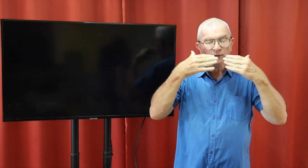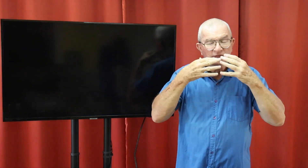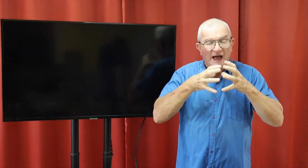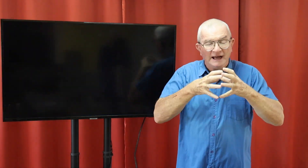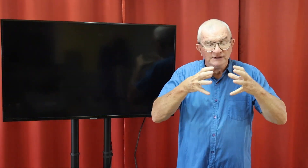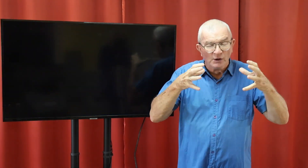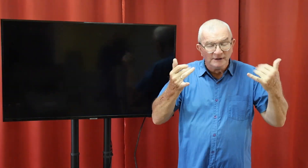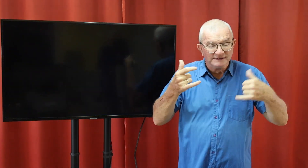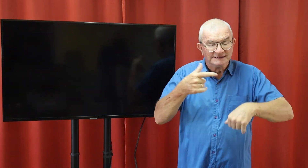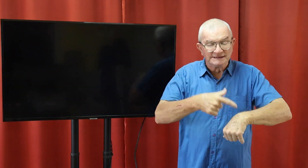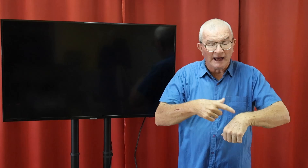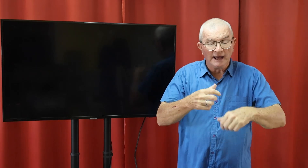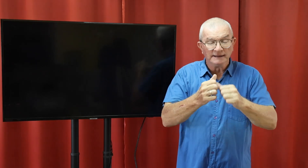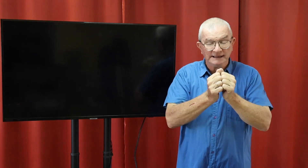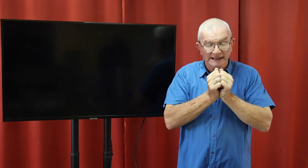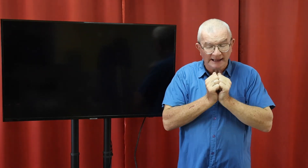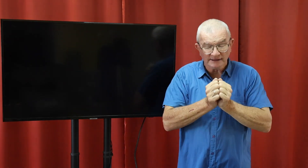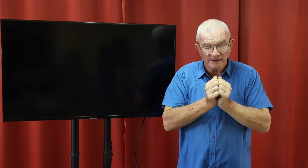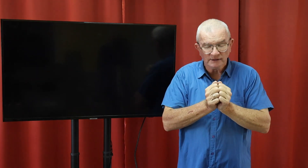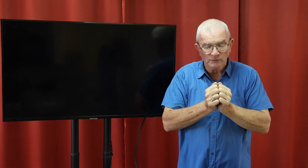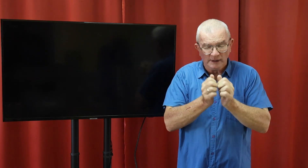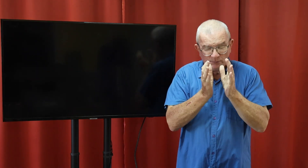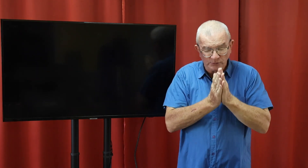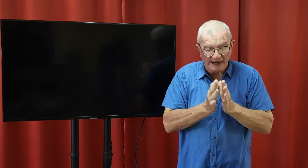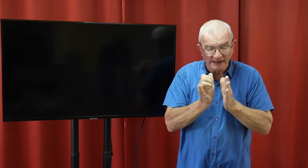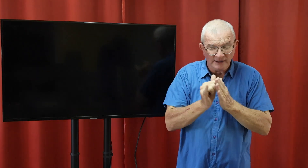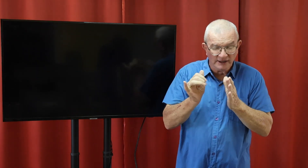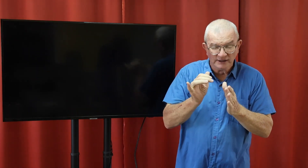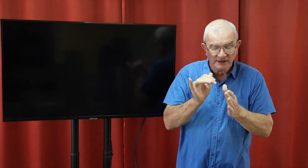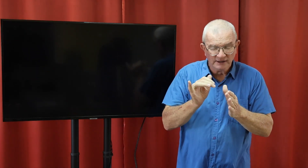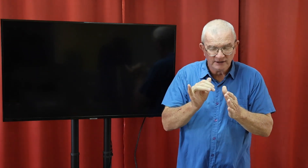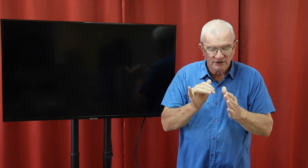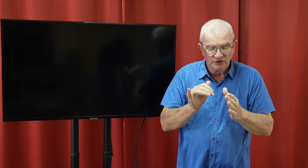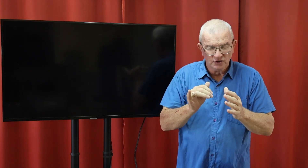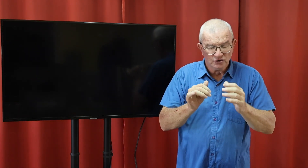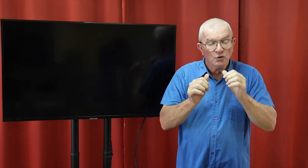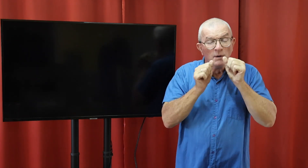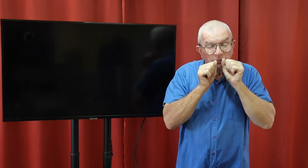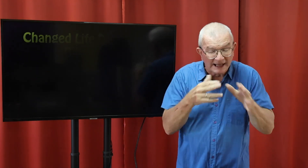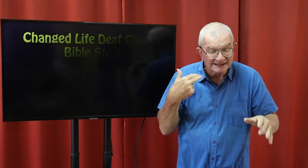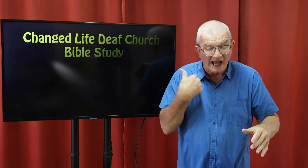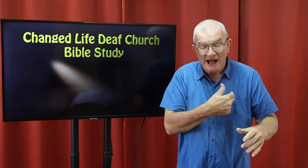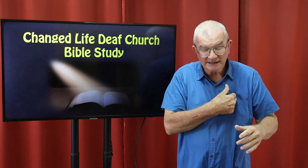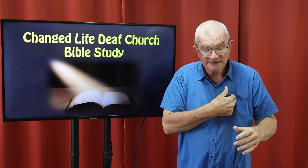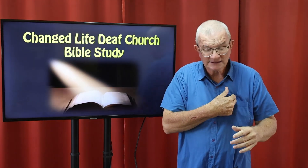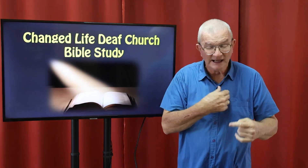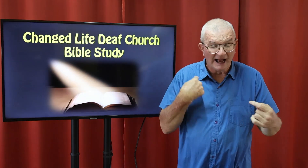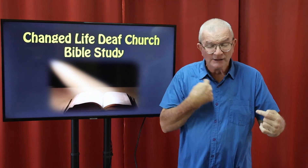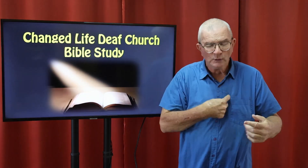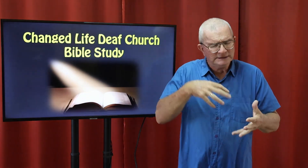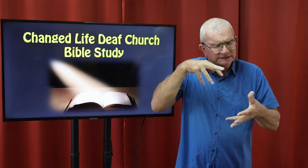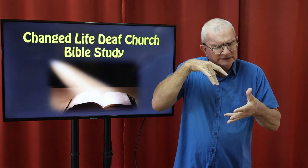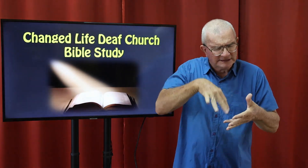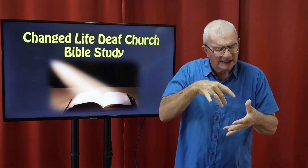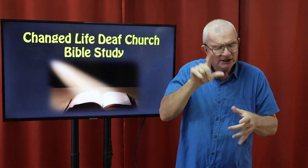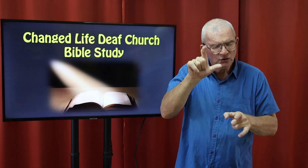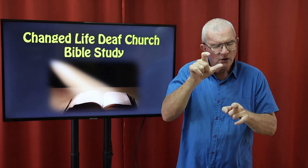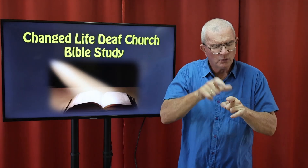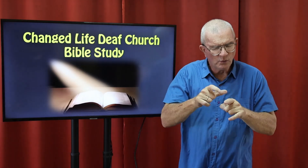you so much for this time together. We pray that you would bless us as we study your